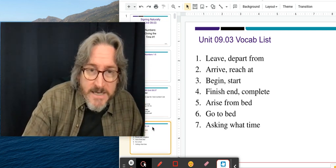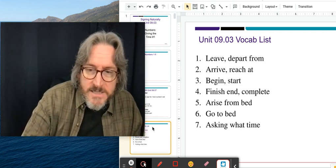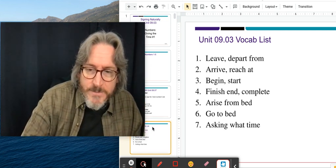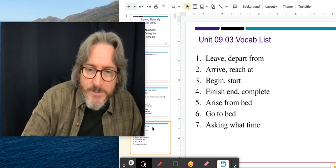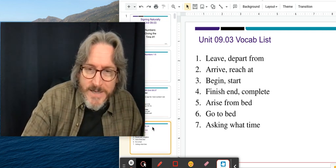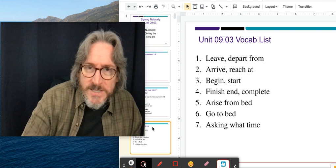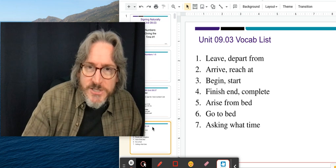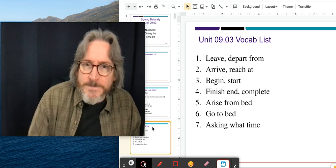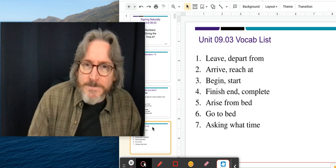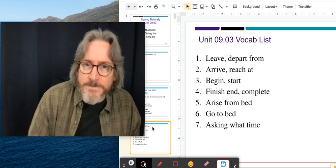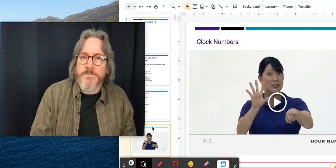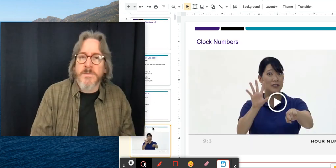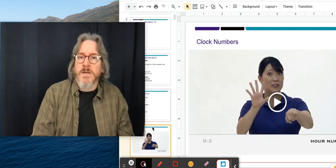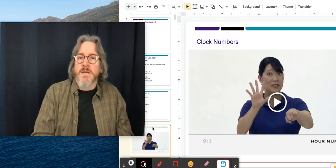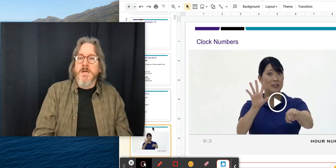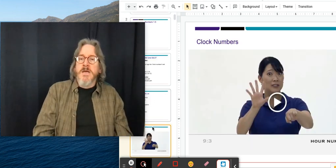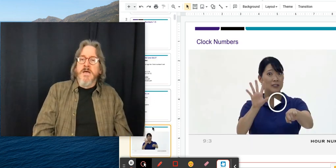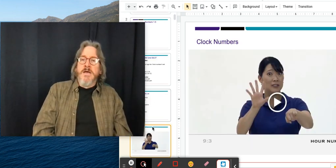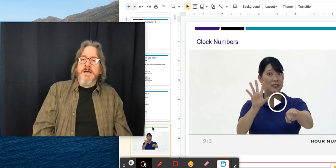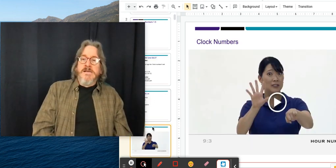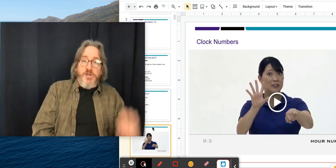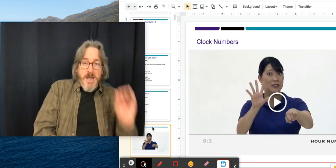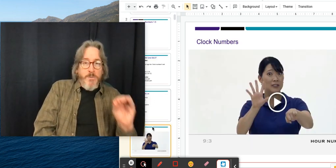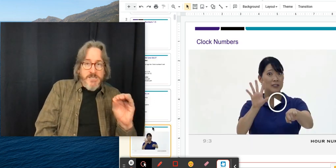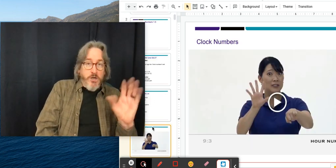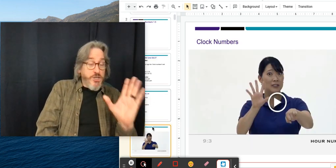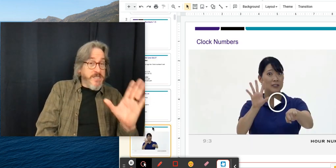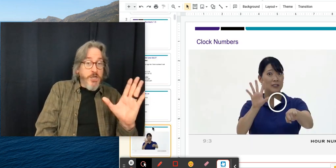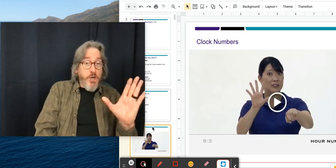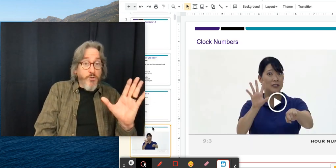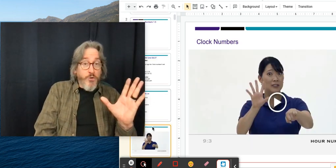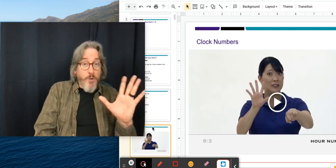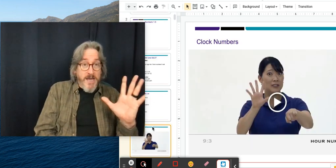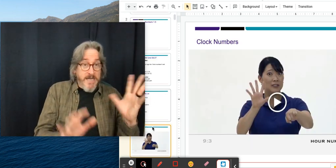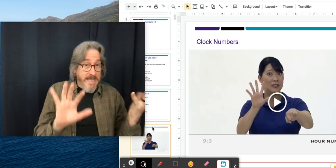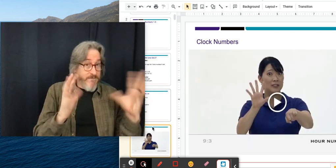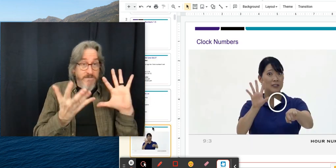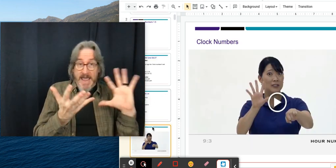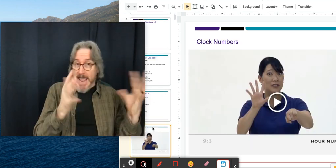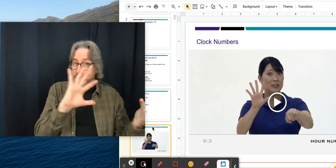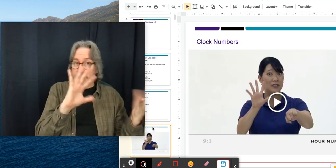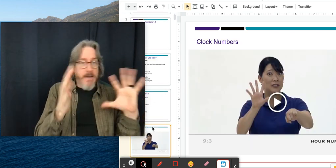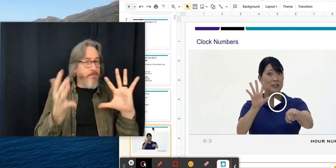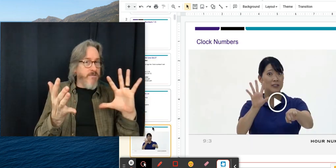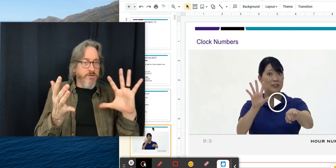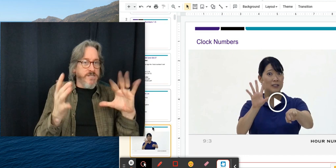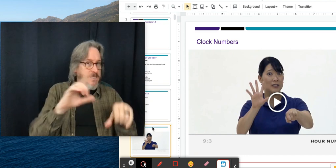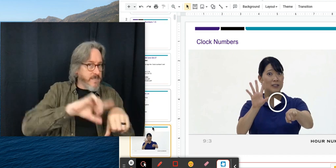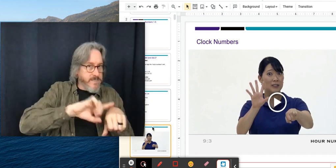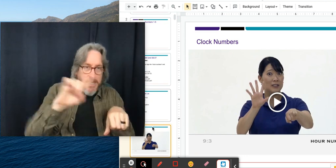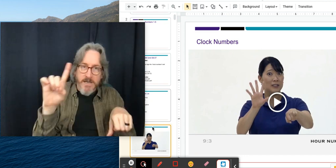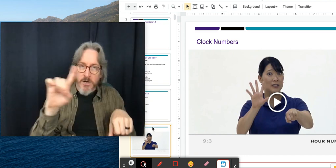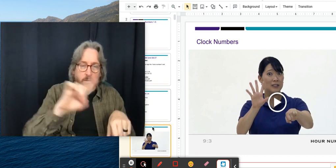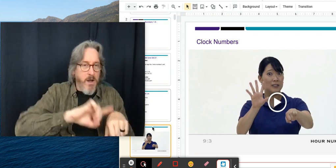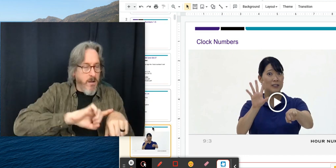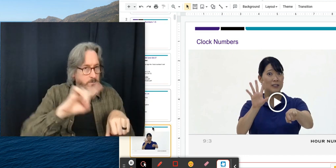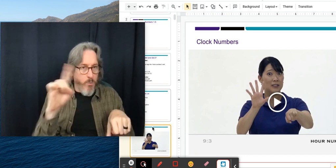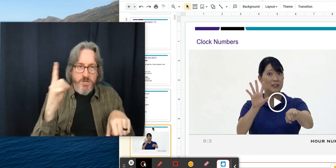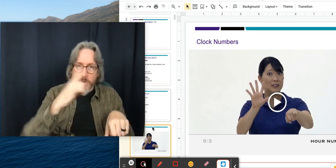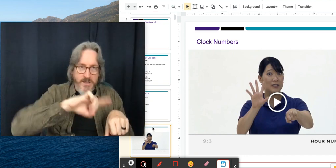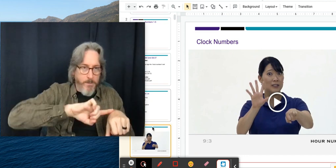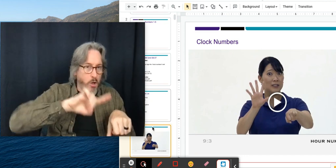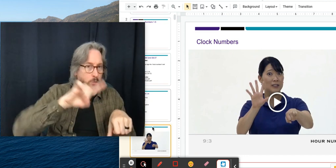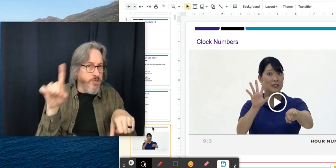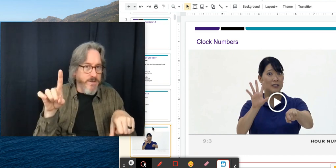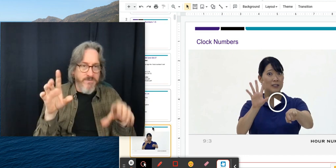and again, it's a WH question. So now we start. She's going to go through and give hand shape references and,